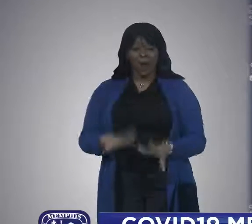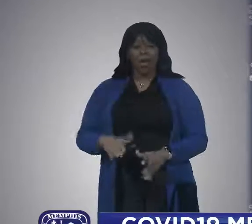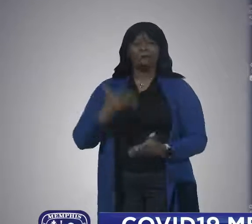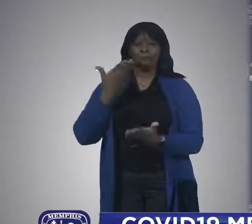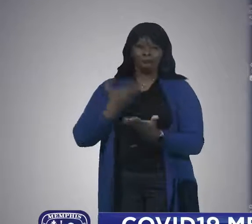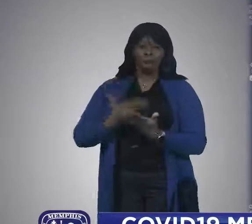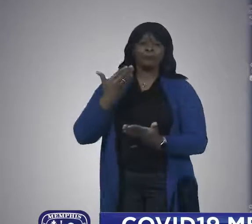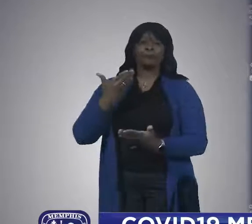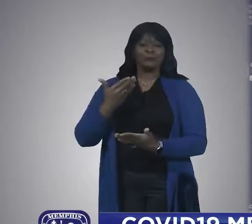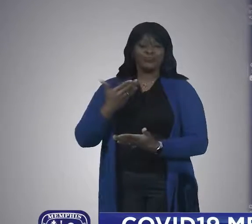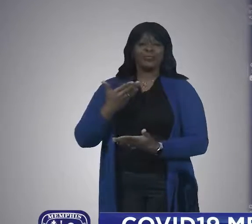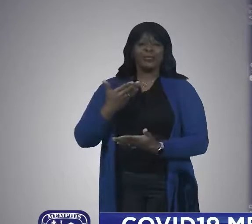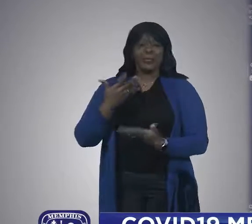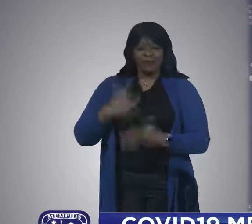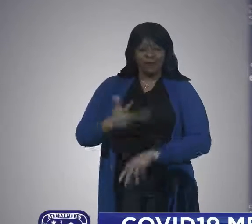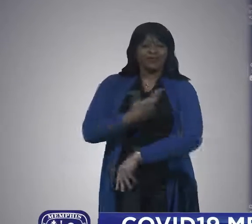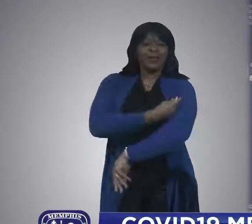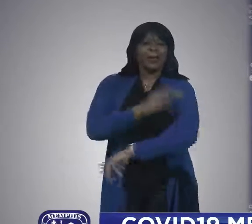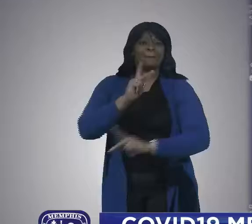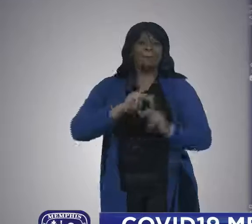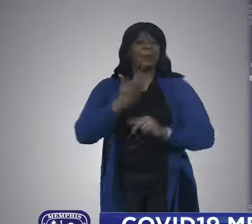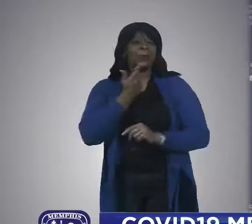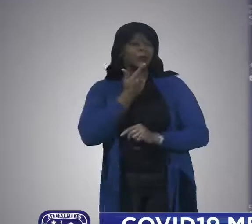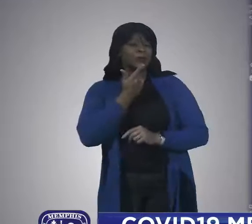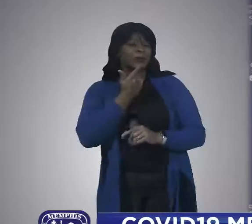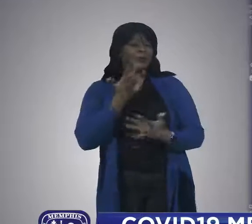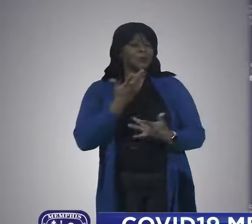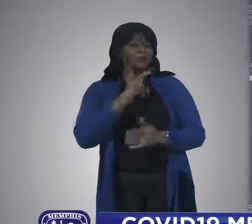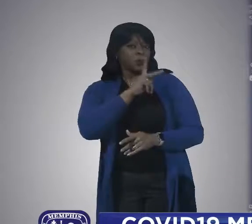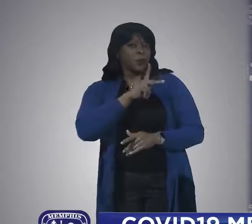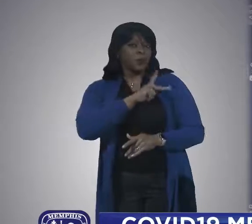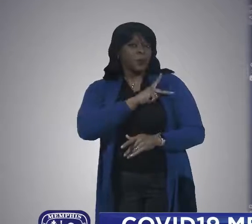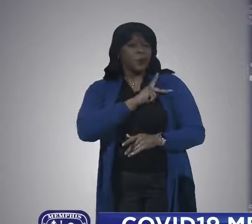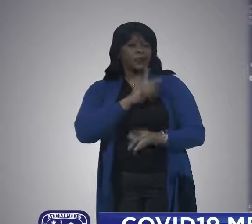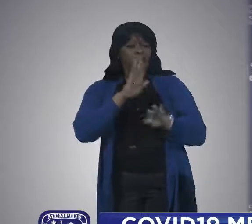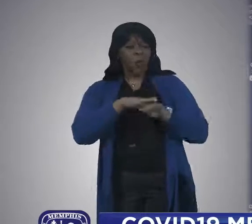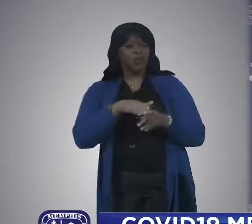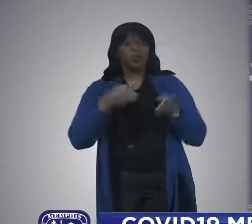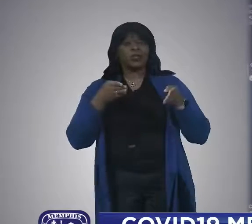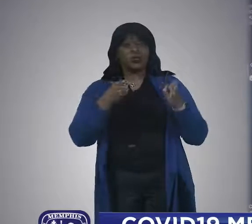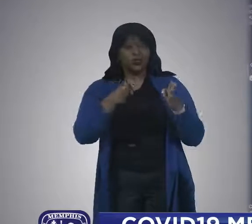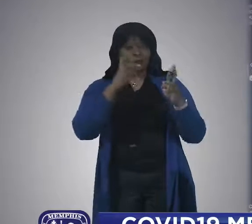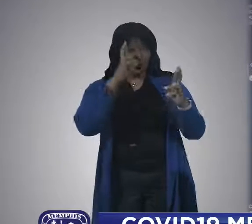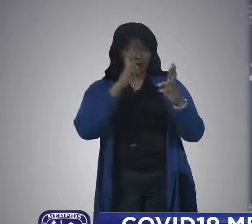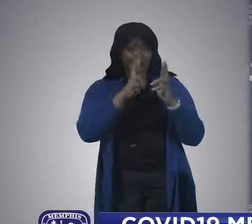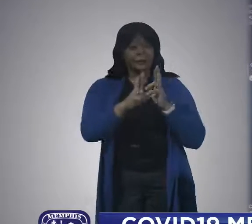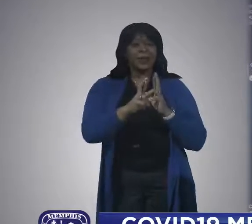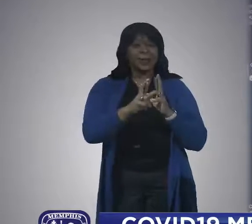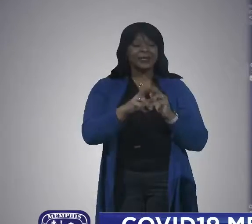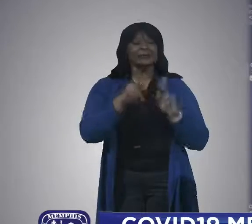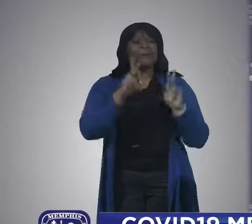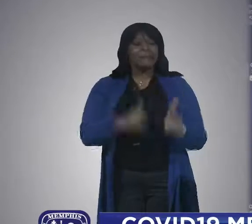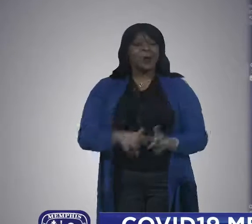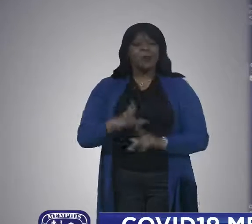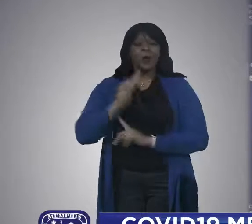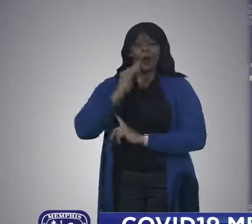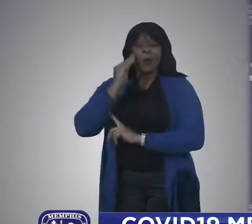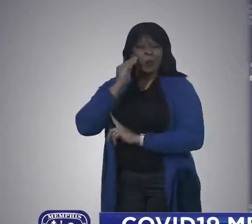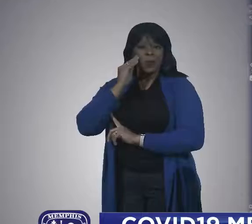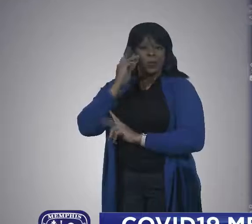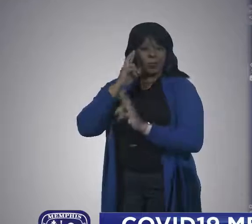credibility, people who the person on the street respects, the person in the